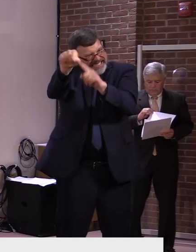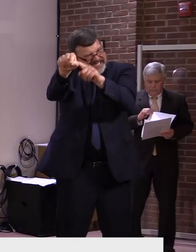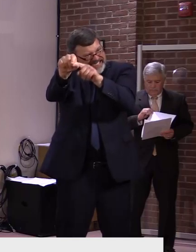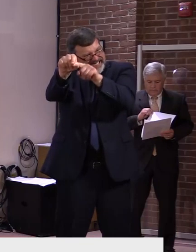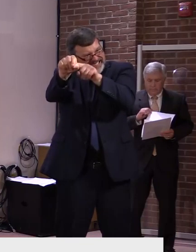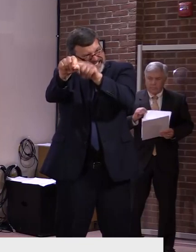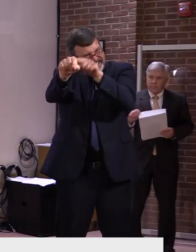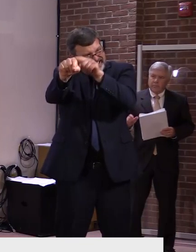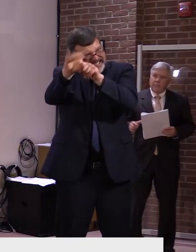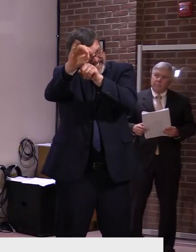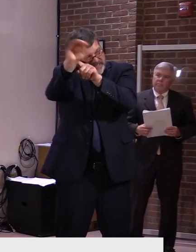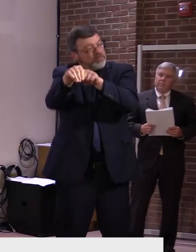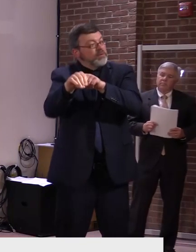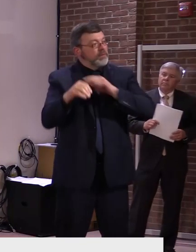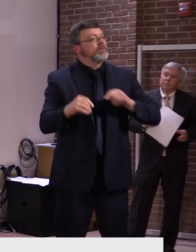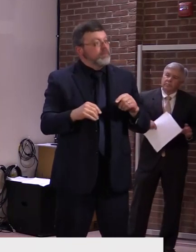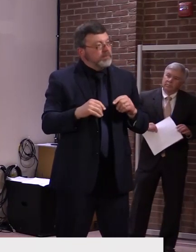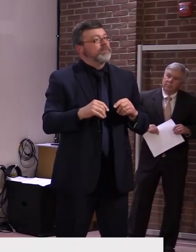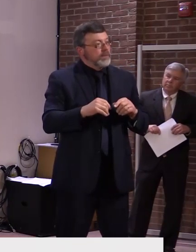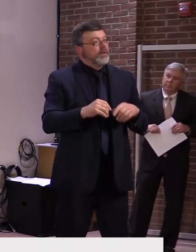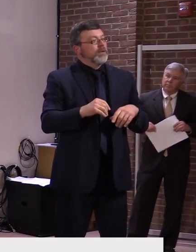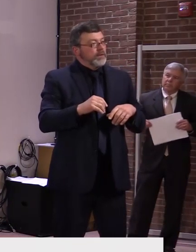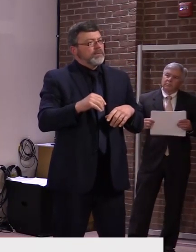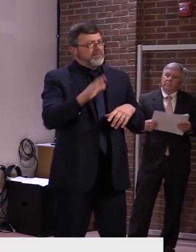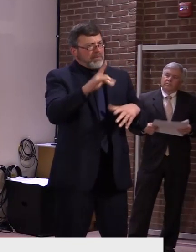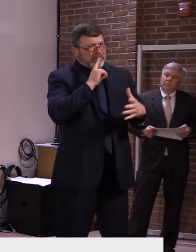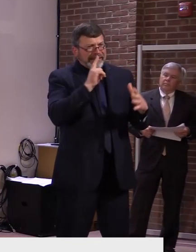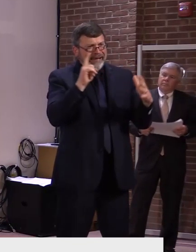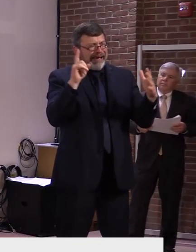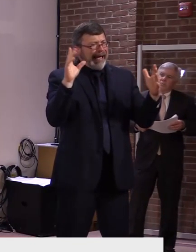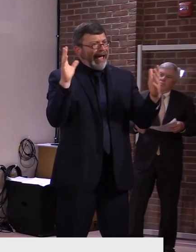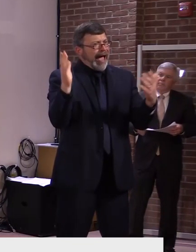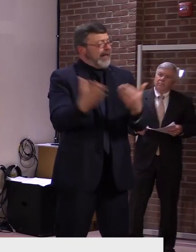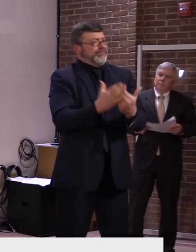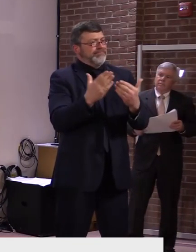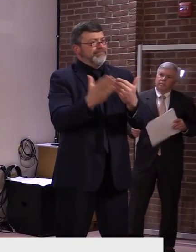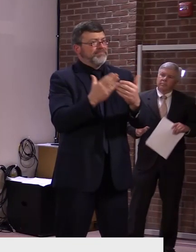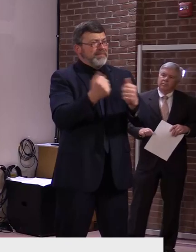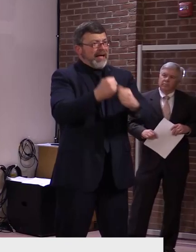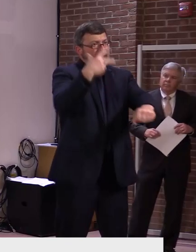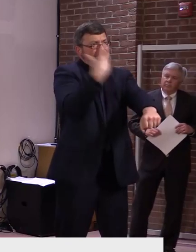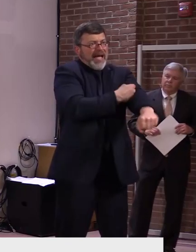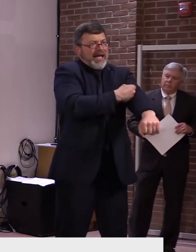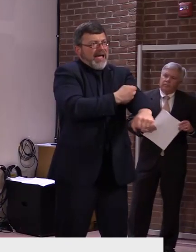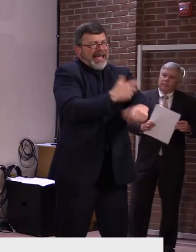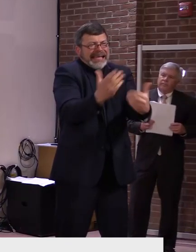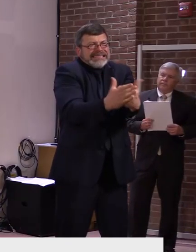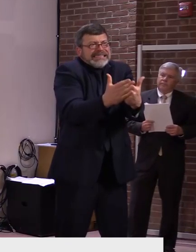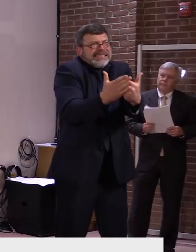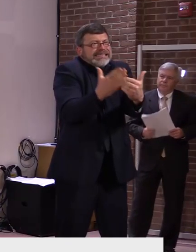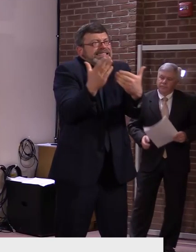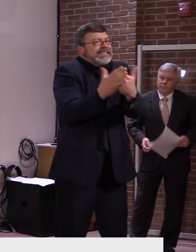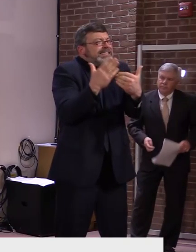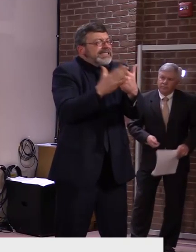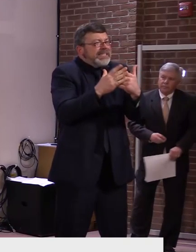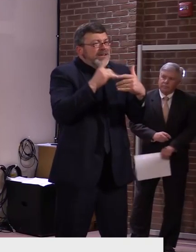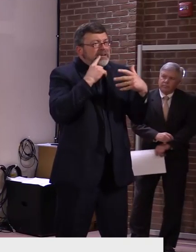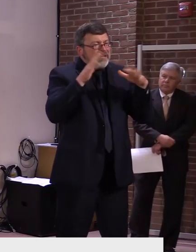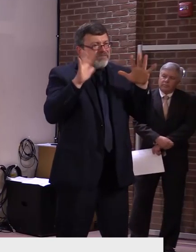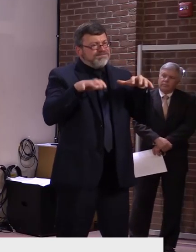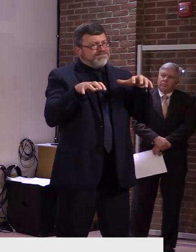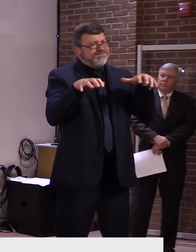It could be as simple as offering someone a ride, or helping them find the closest vaccination site, or telling